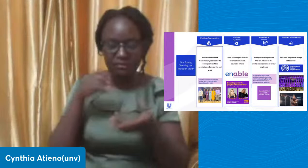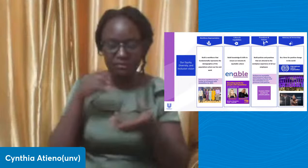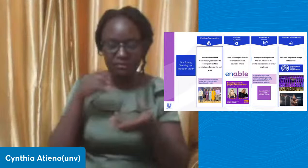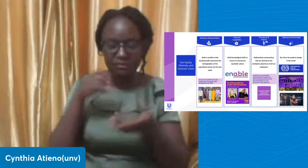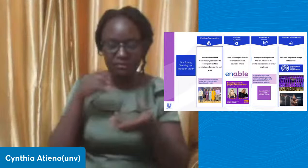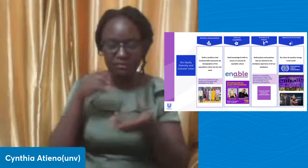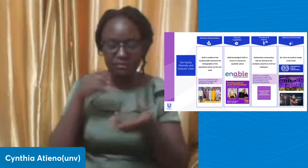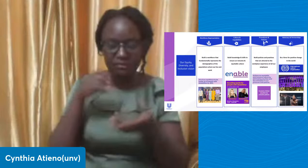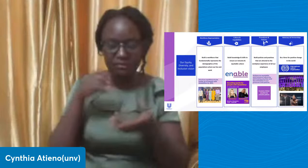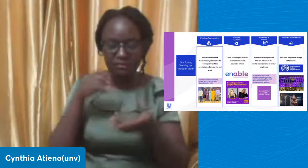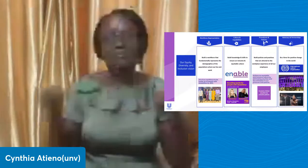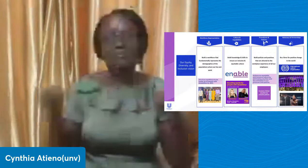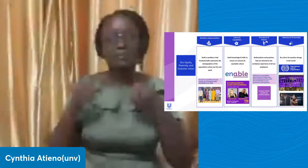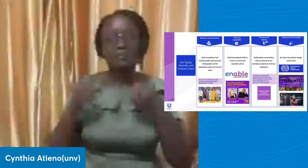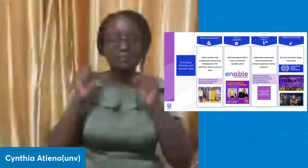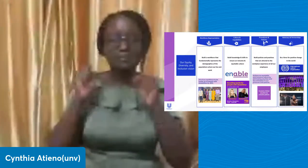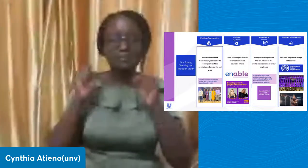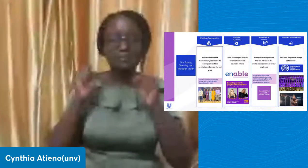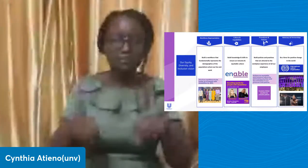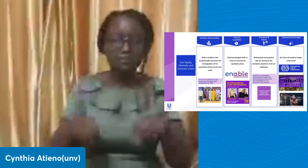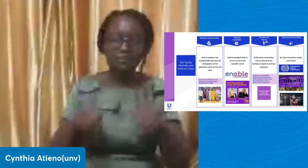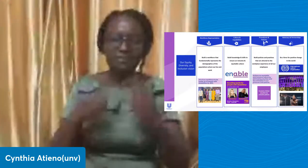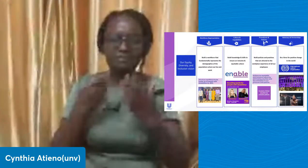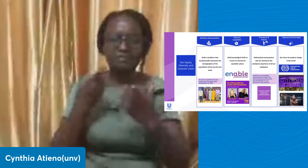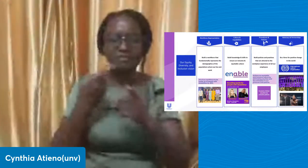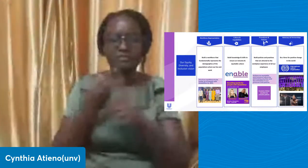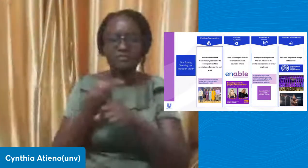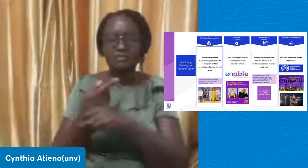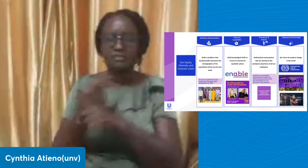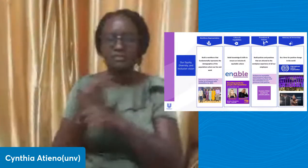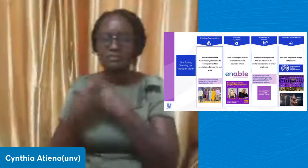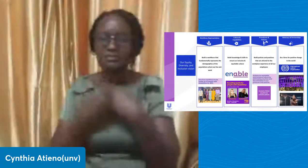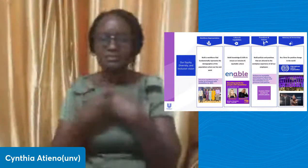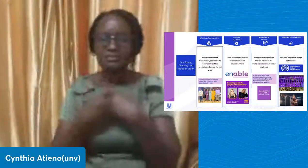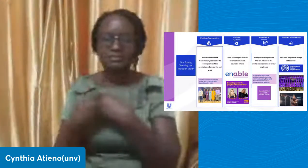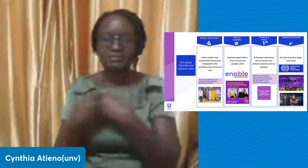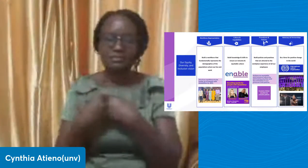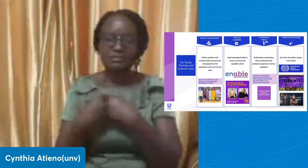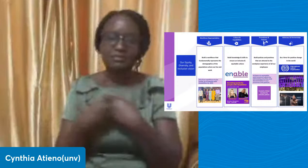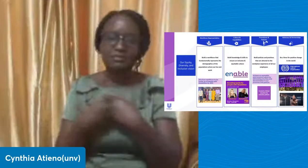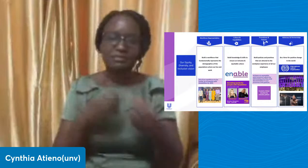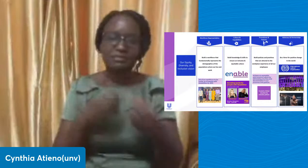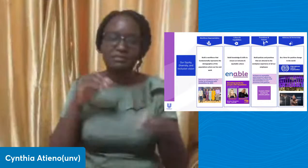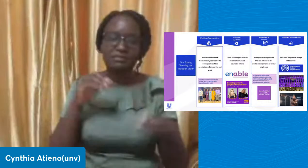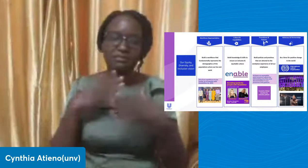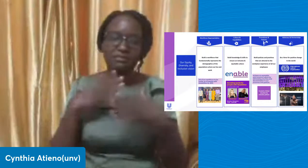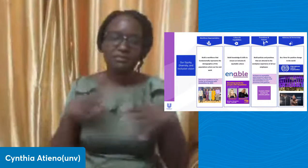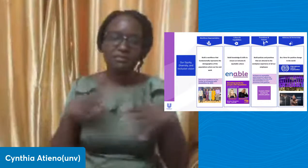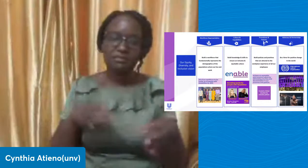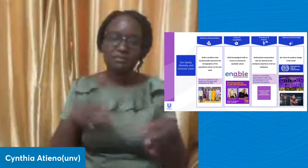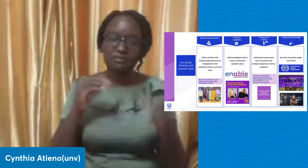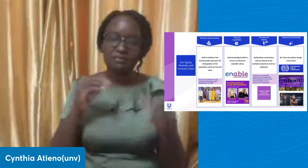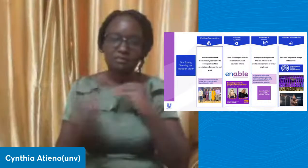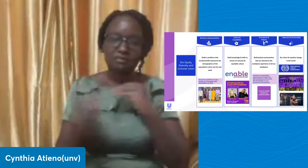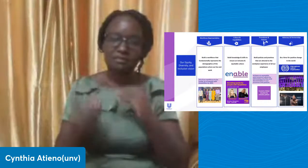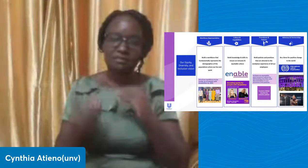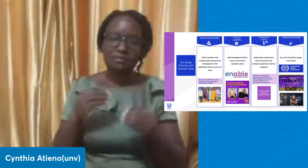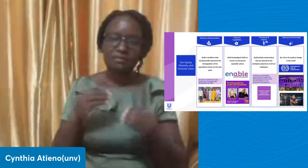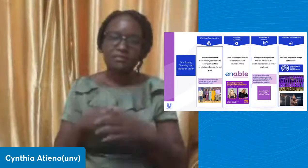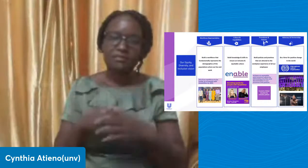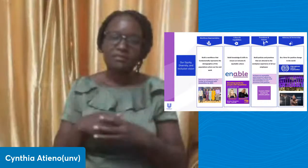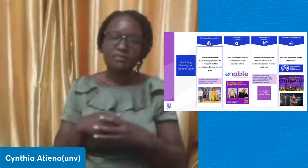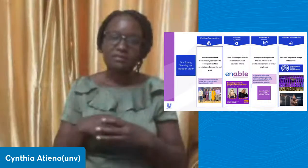systemic barriers that continue to exist for certain groups in society. The third pillar really is